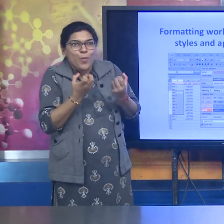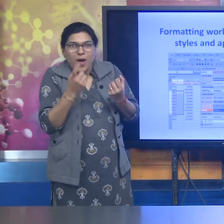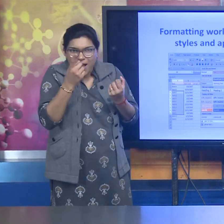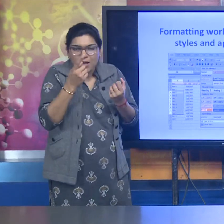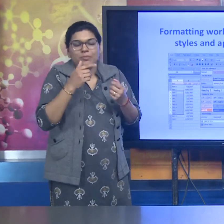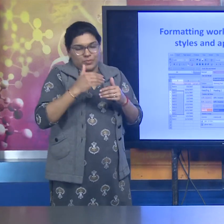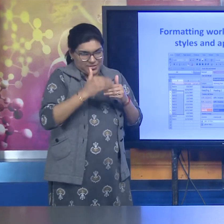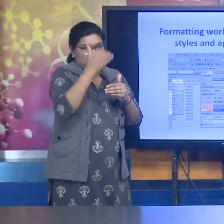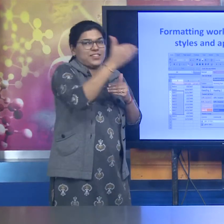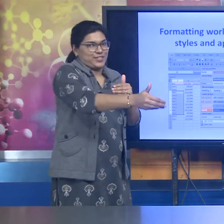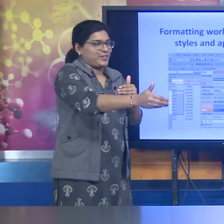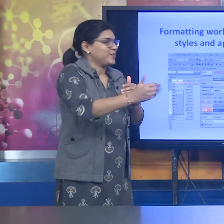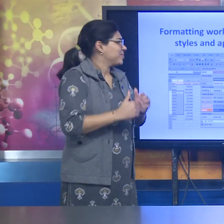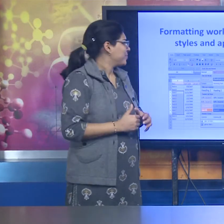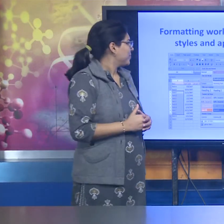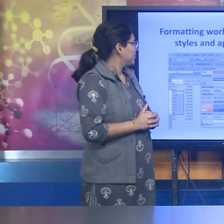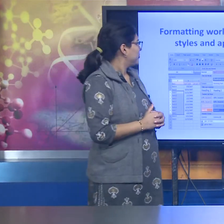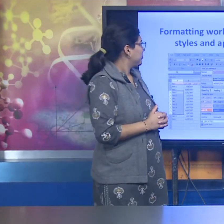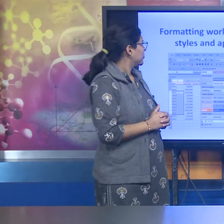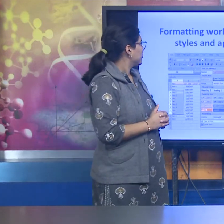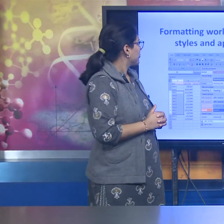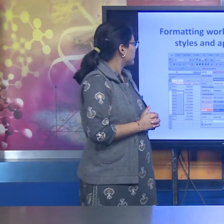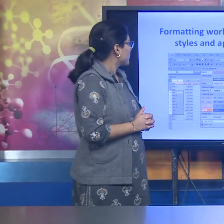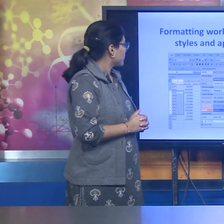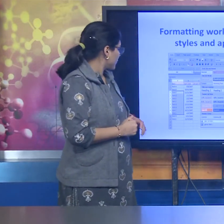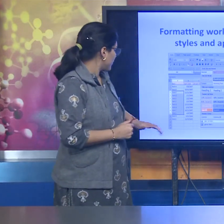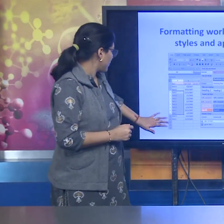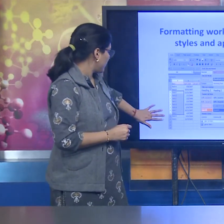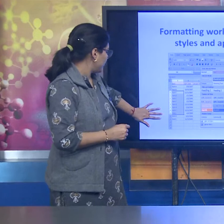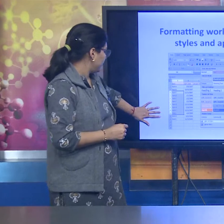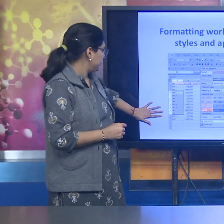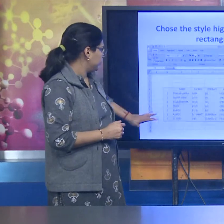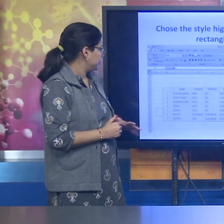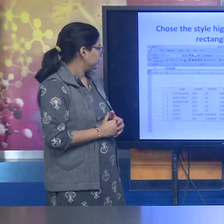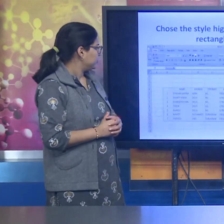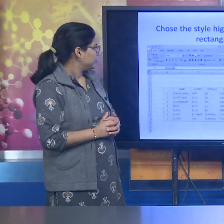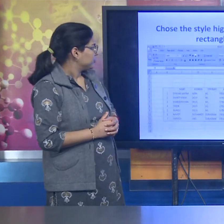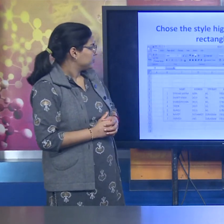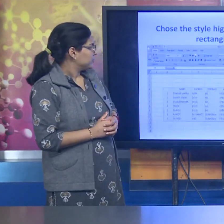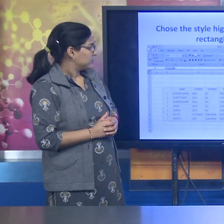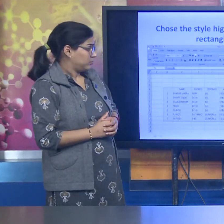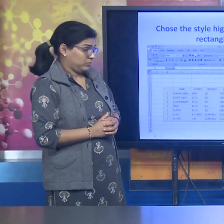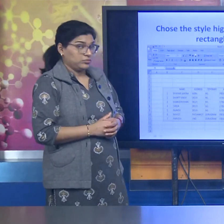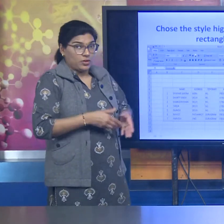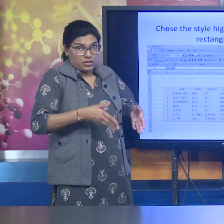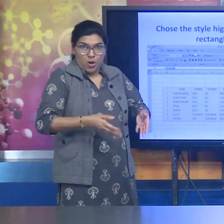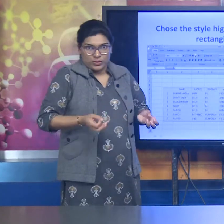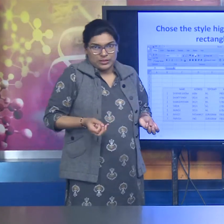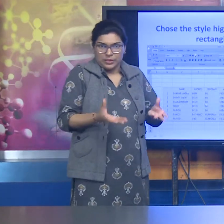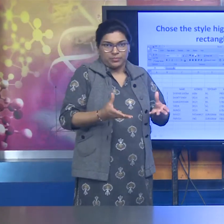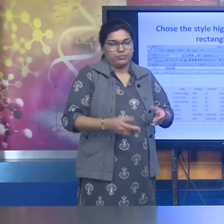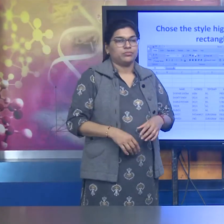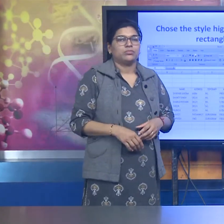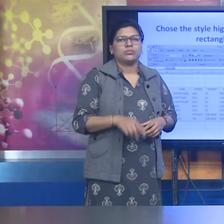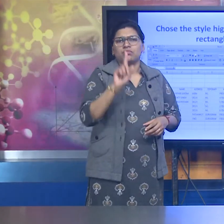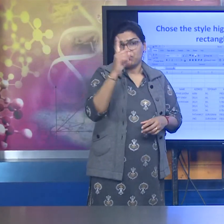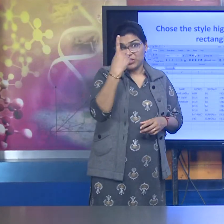These are the cell styles. How you can learn it, I'll see in the next slide. Let's